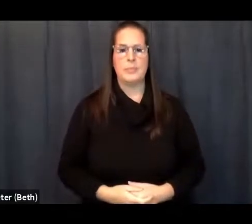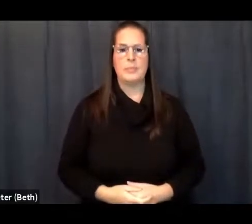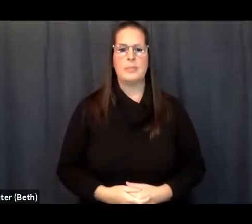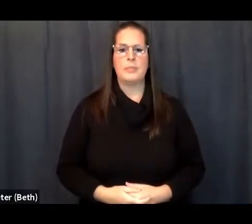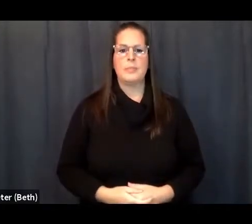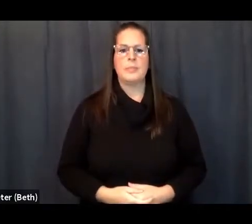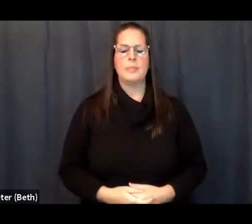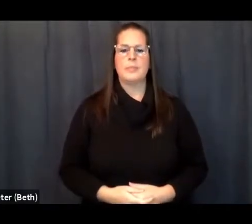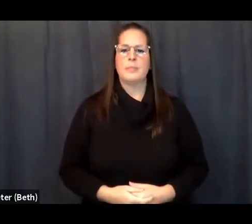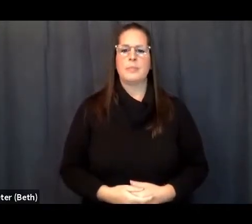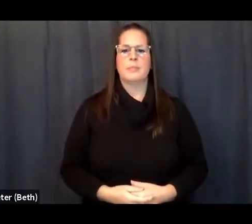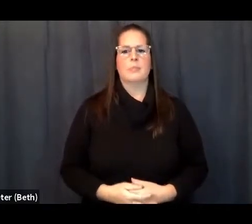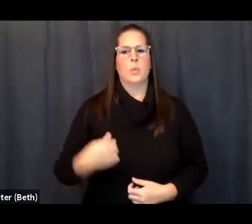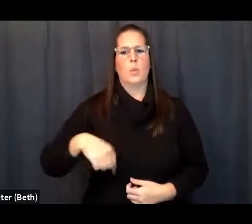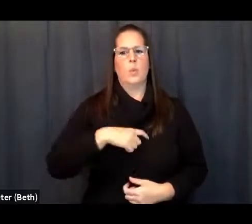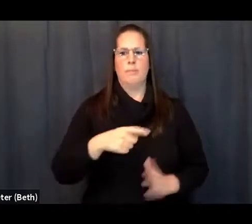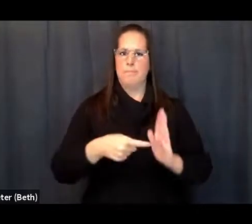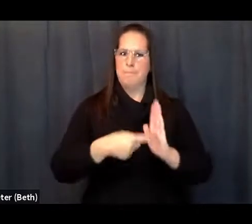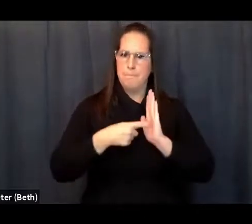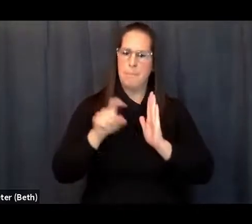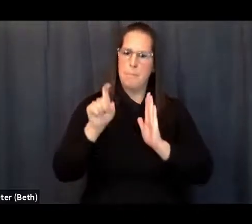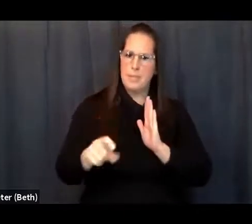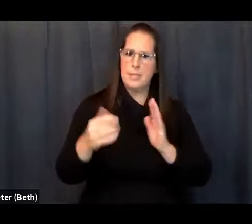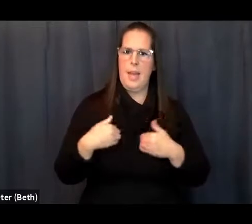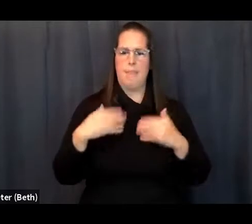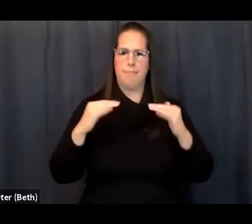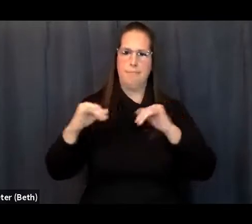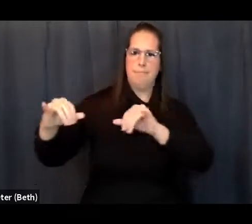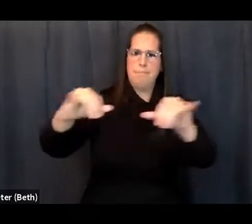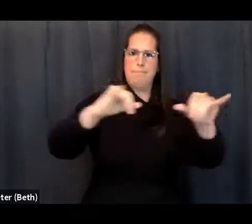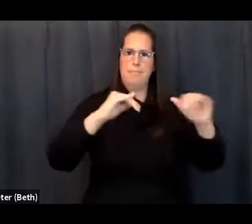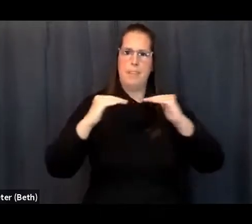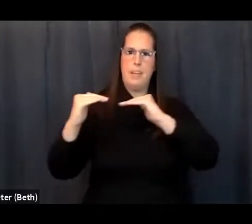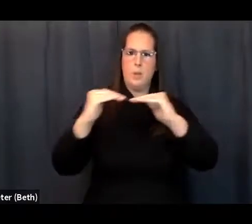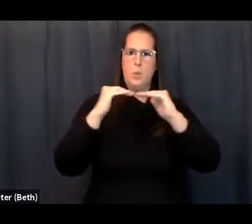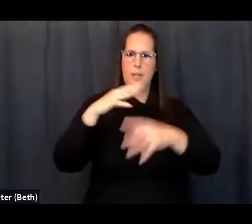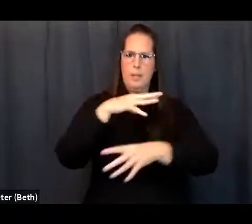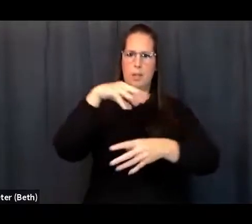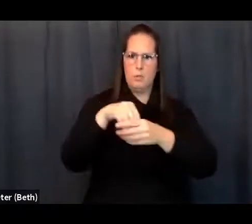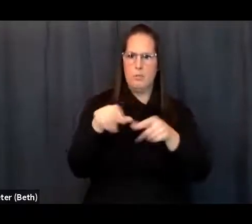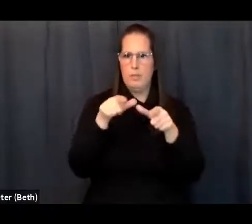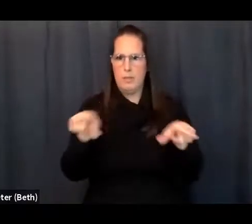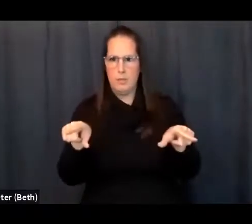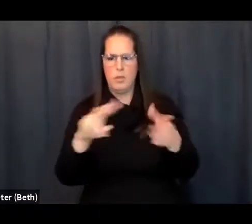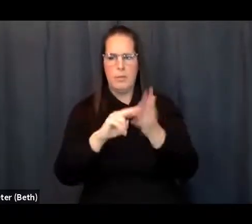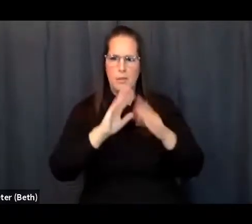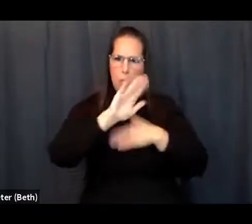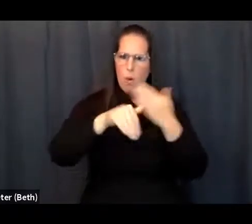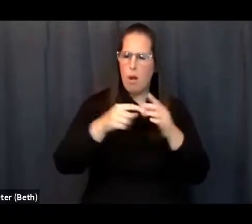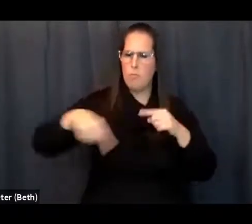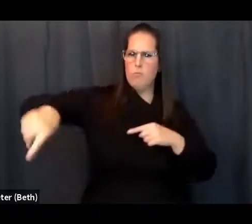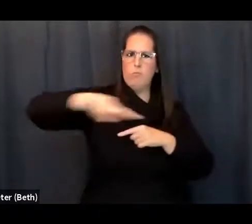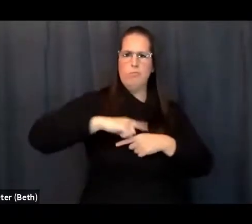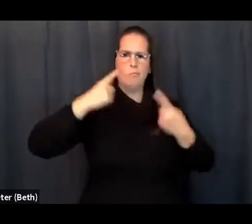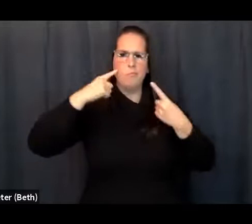an equity inclusion language for an integrated quality of a contributing life.